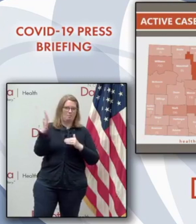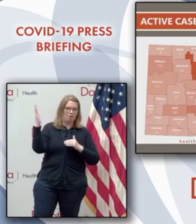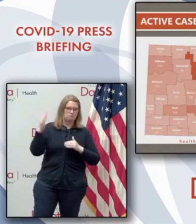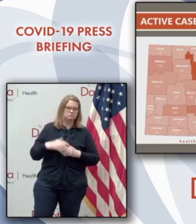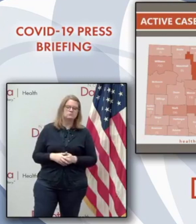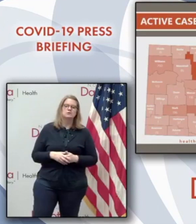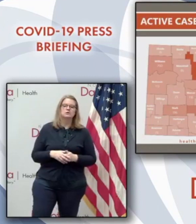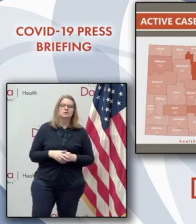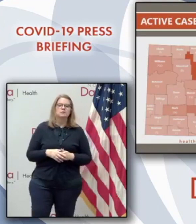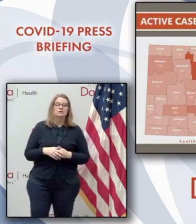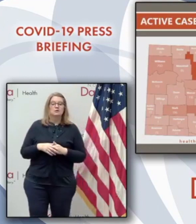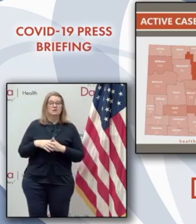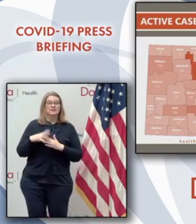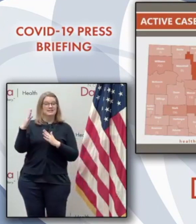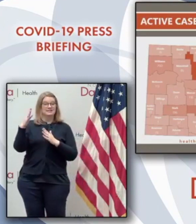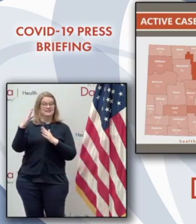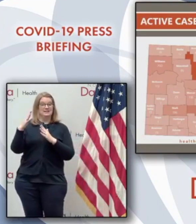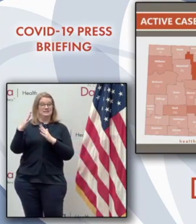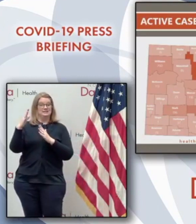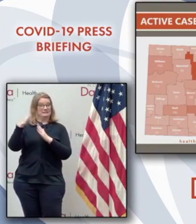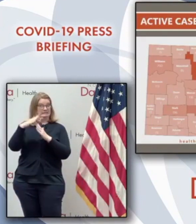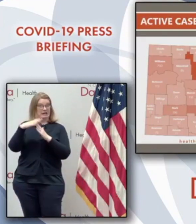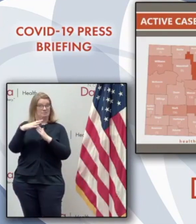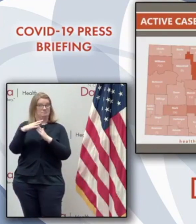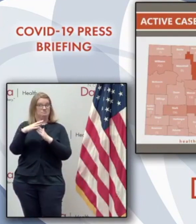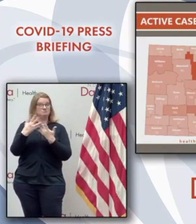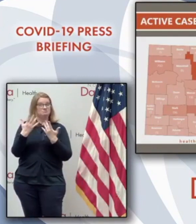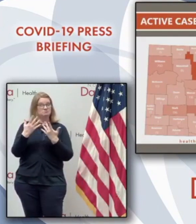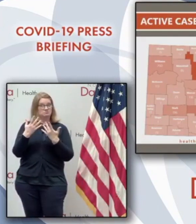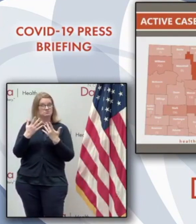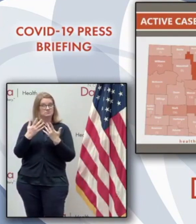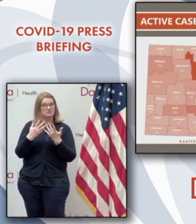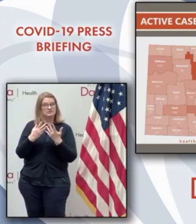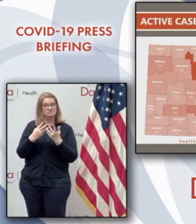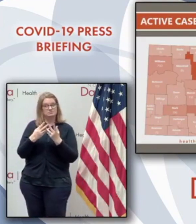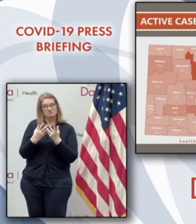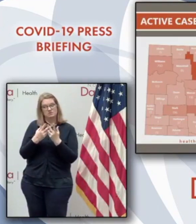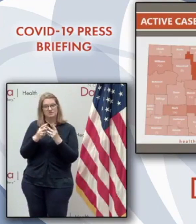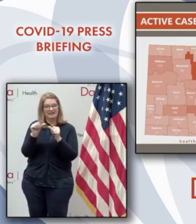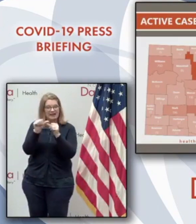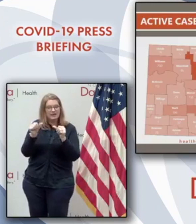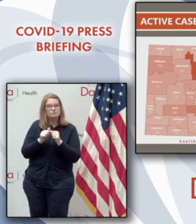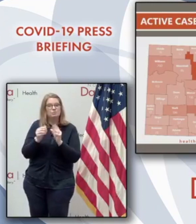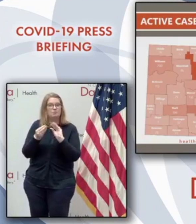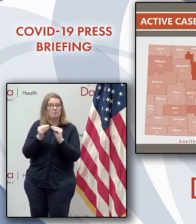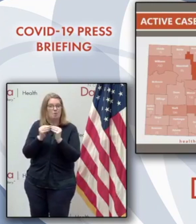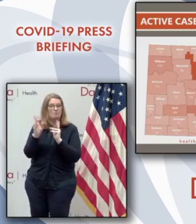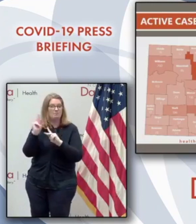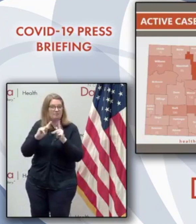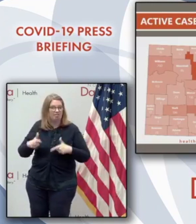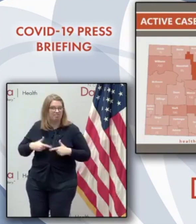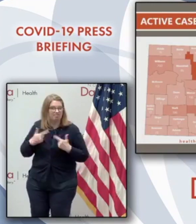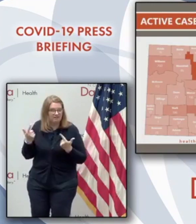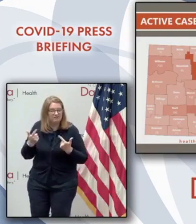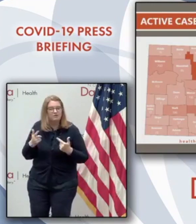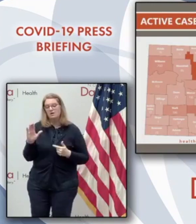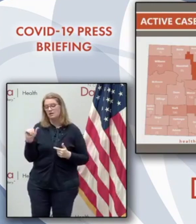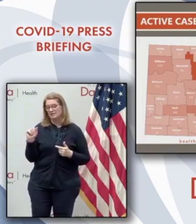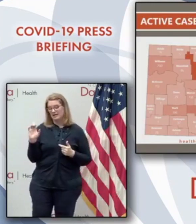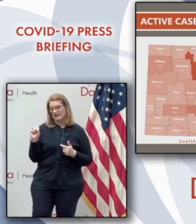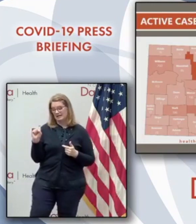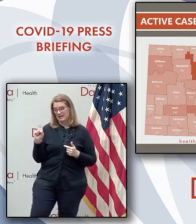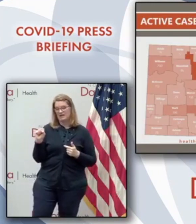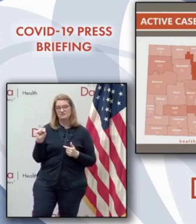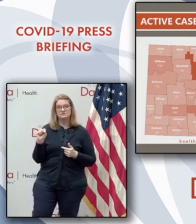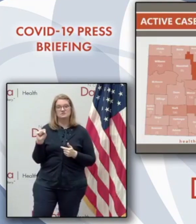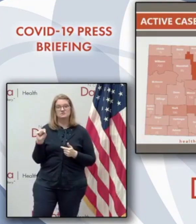The highest totals of active cases remain centered in some of our most populous region. That makes sense. With Cass